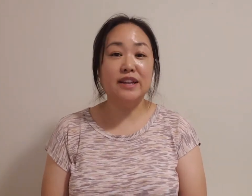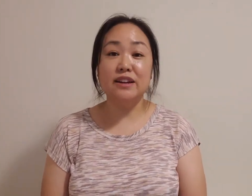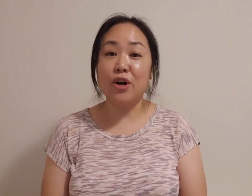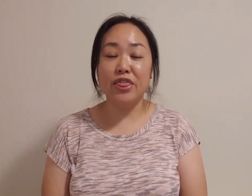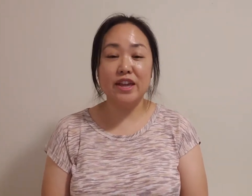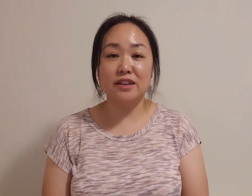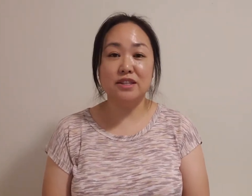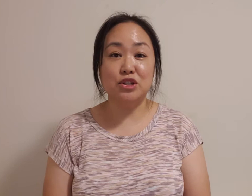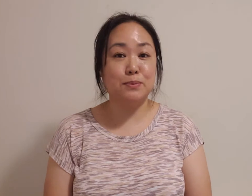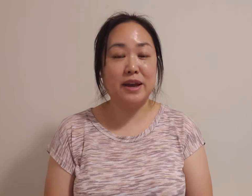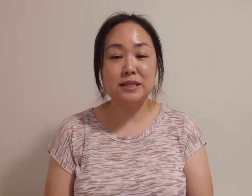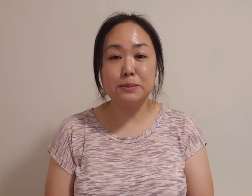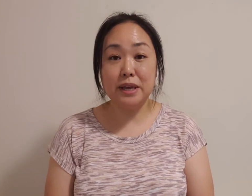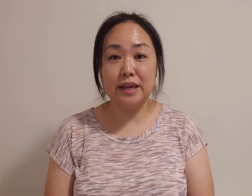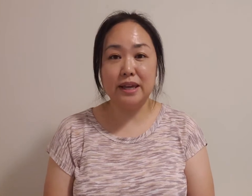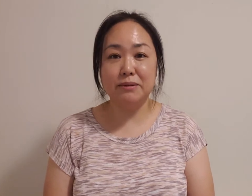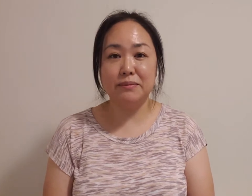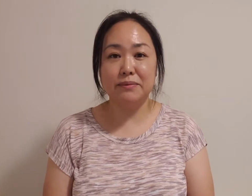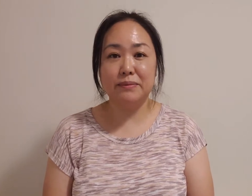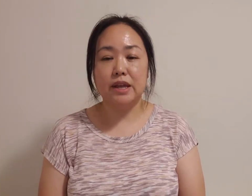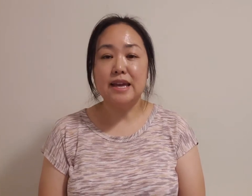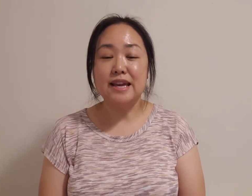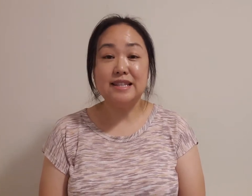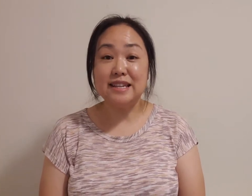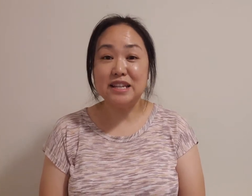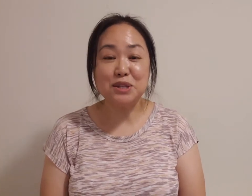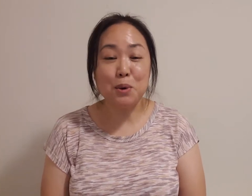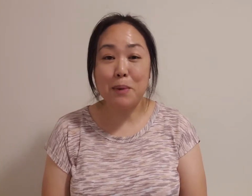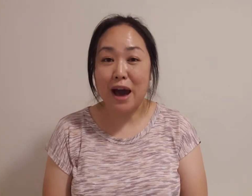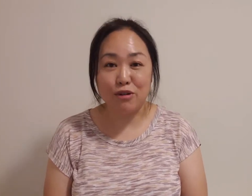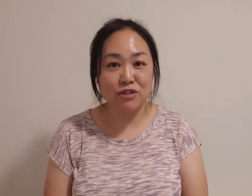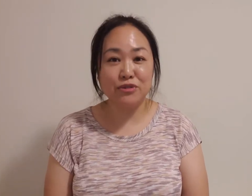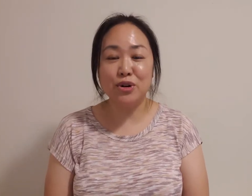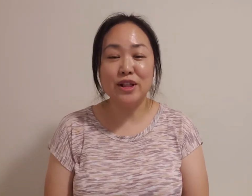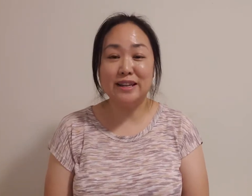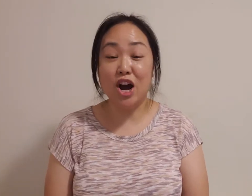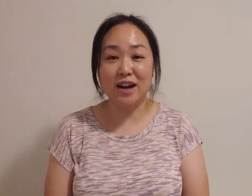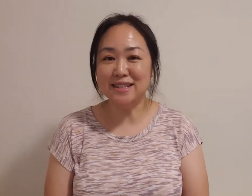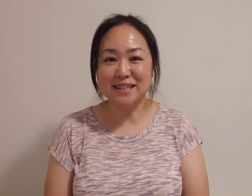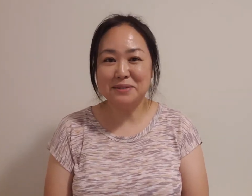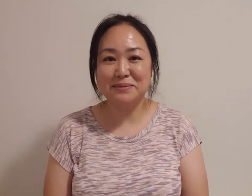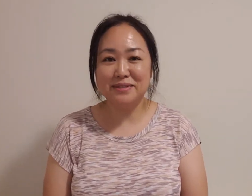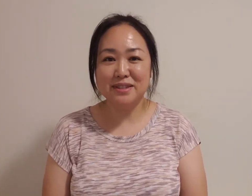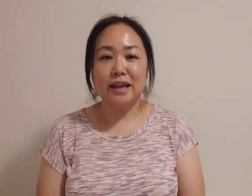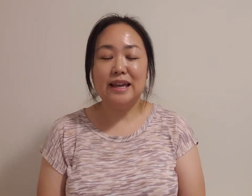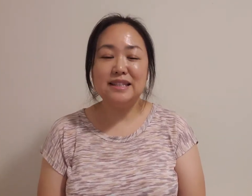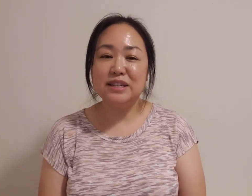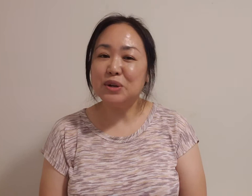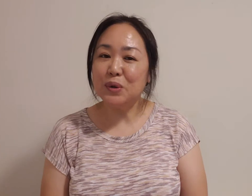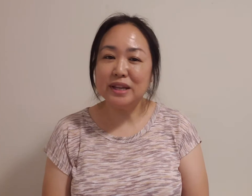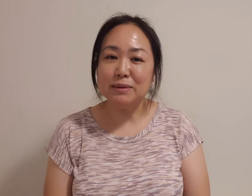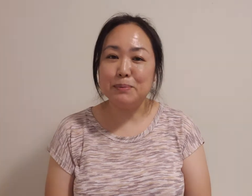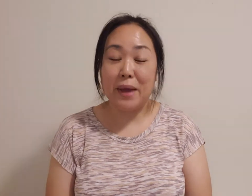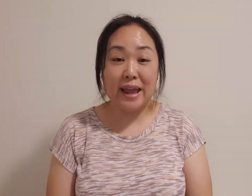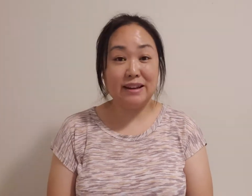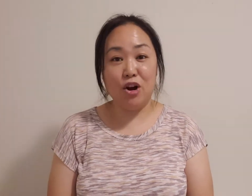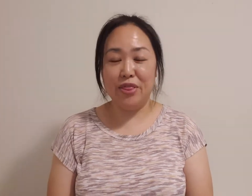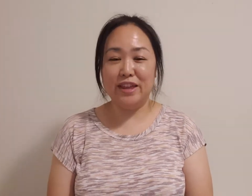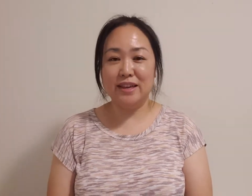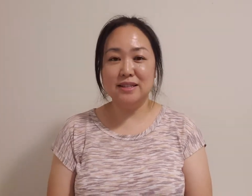all things just by speaking. Isn't He so powerful and awesome? He didn't only make all things,